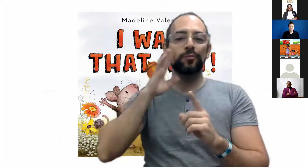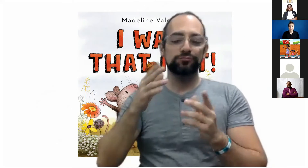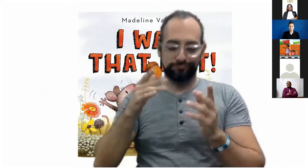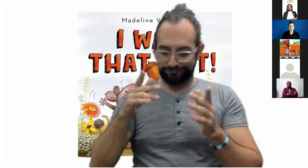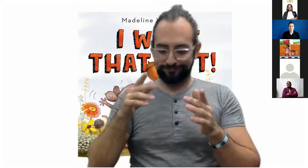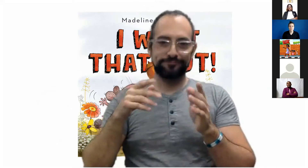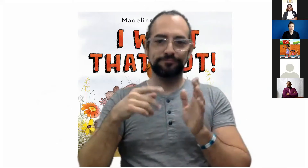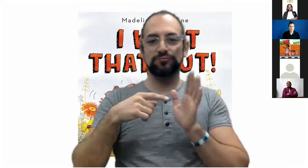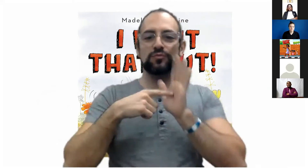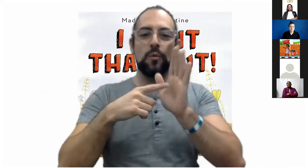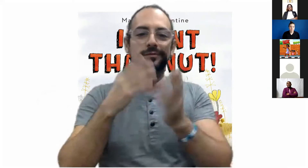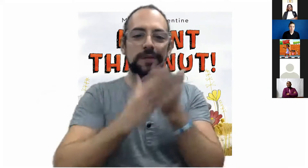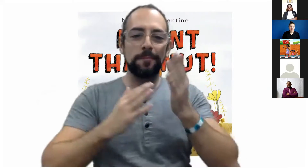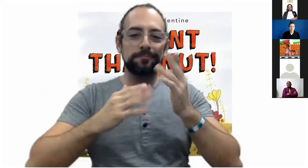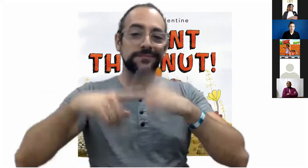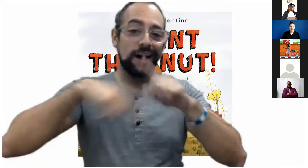So we'll start with this story.